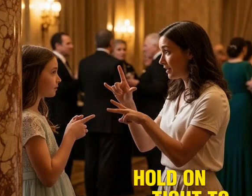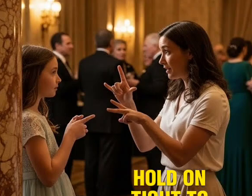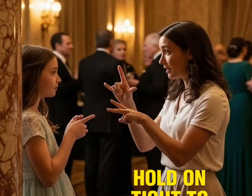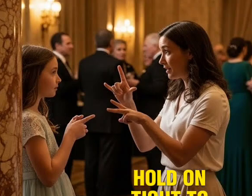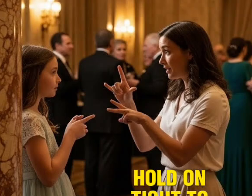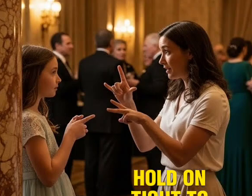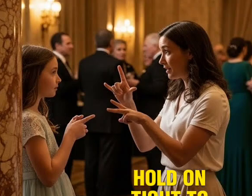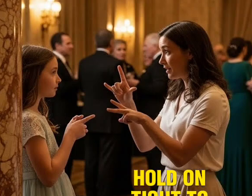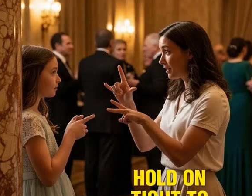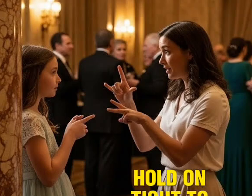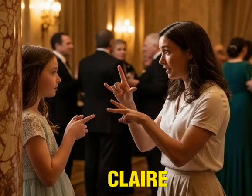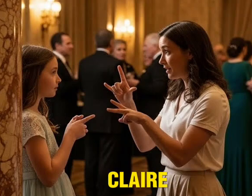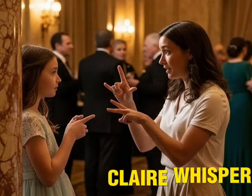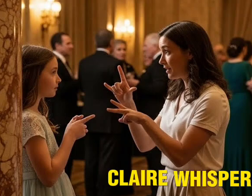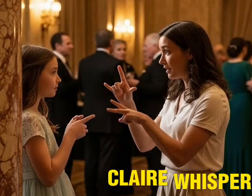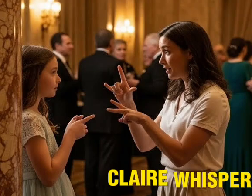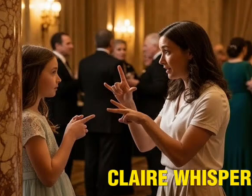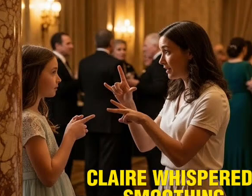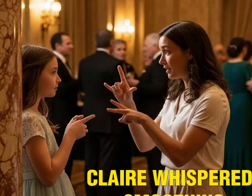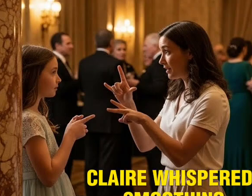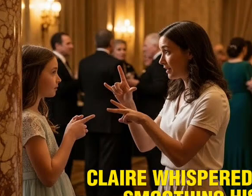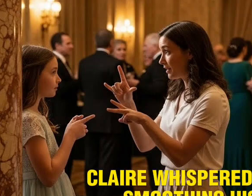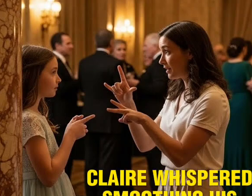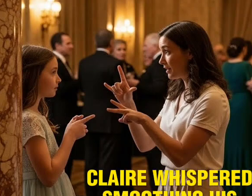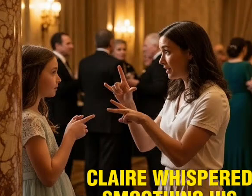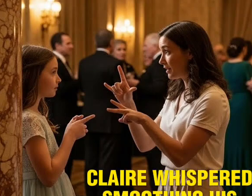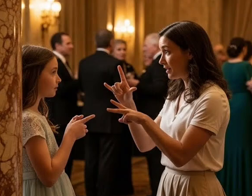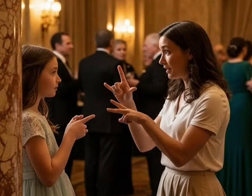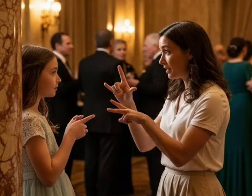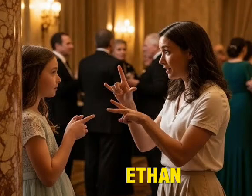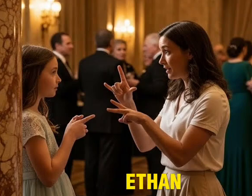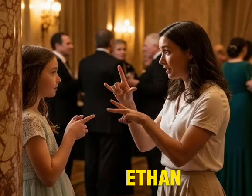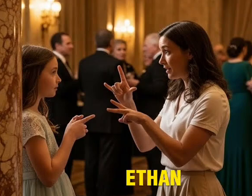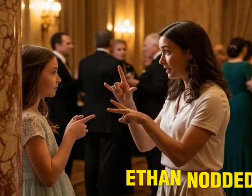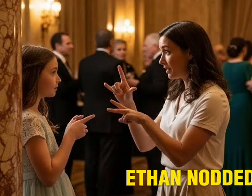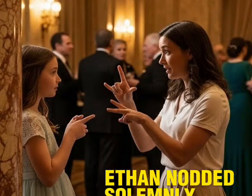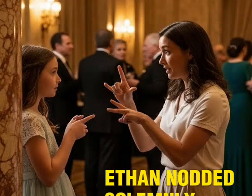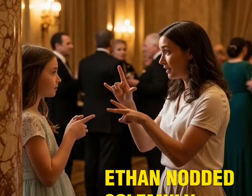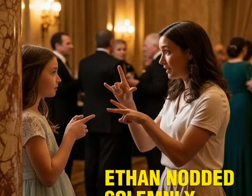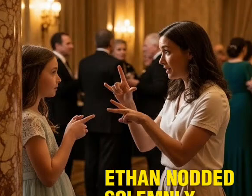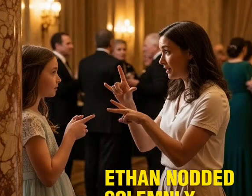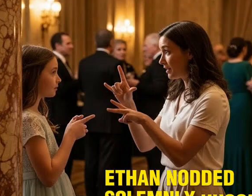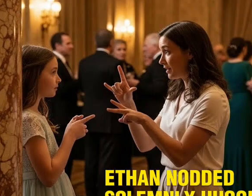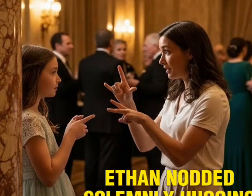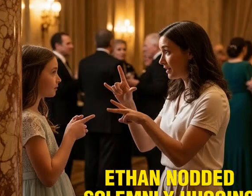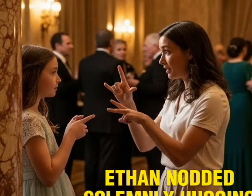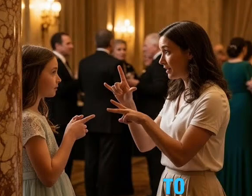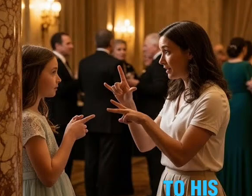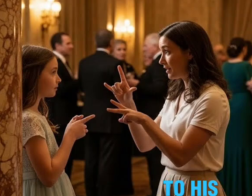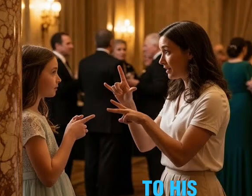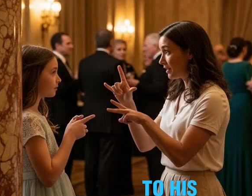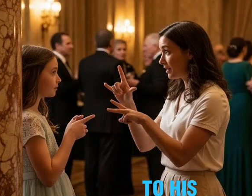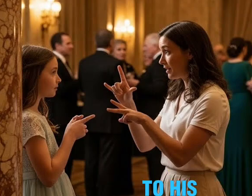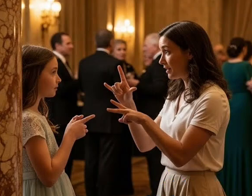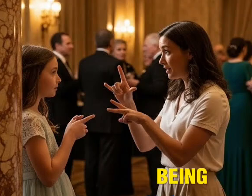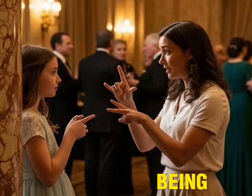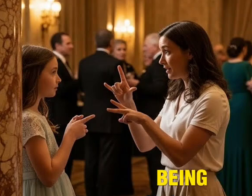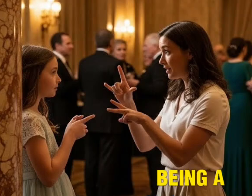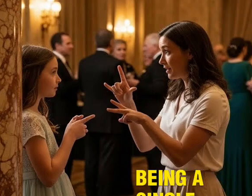Roar, baby," Claire whispered, smoothing his curls. Ethan nodded solemnly, hugging the toy to his chest. Being a single